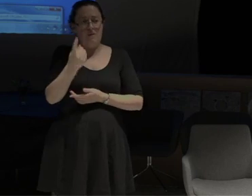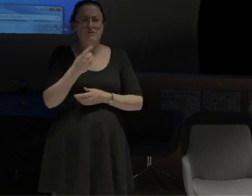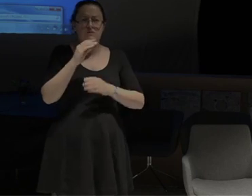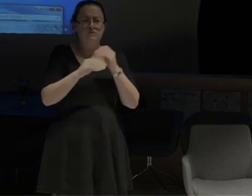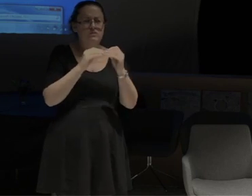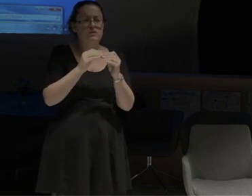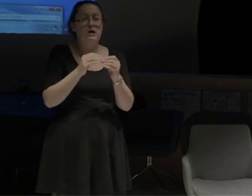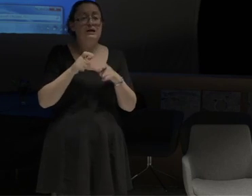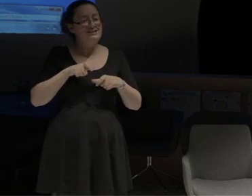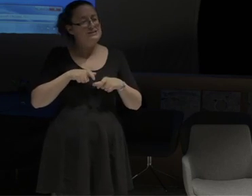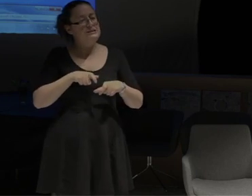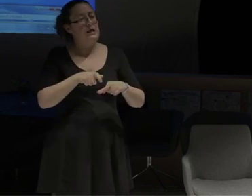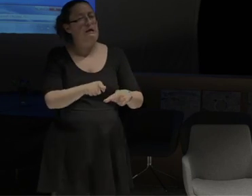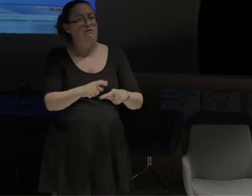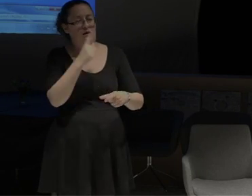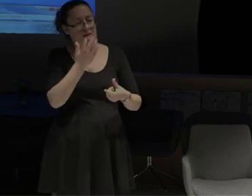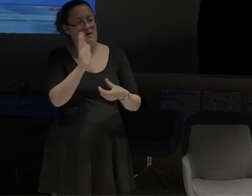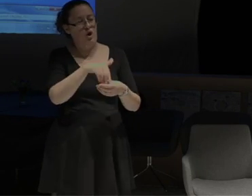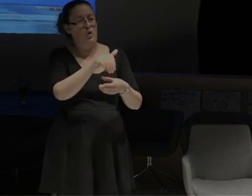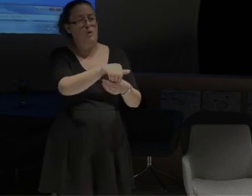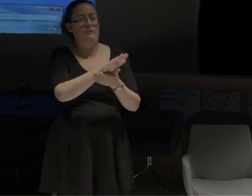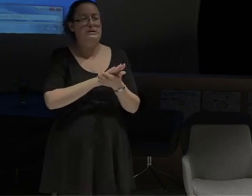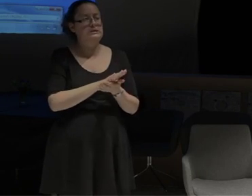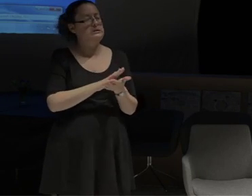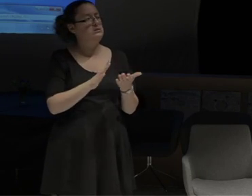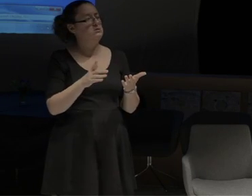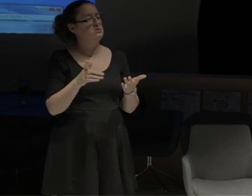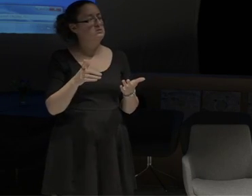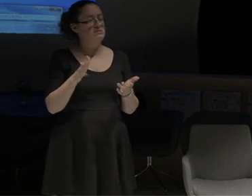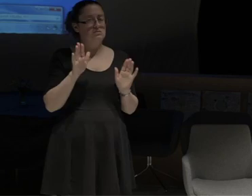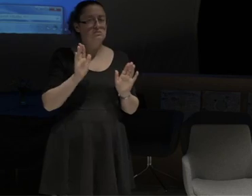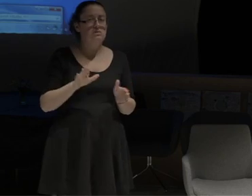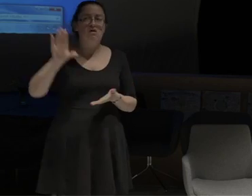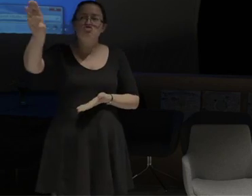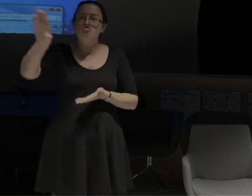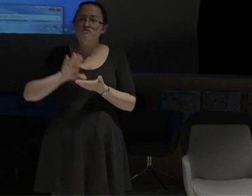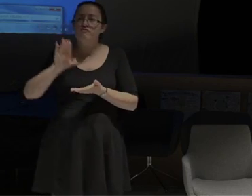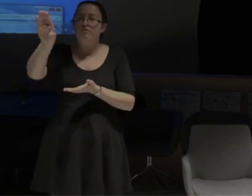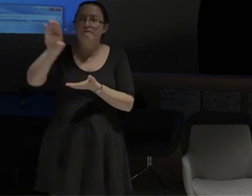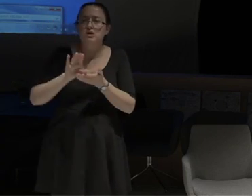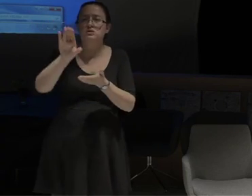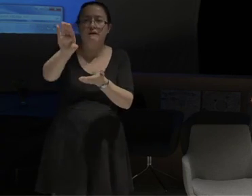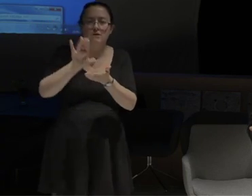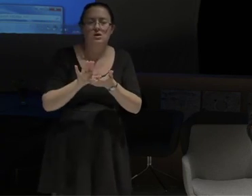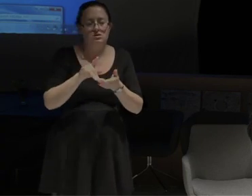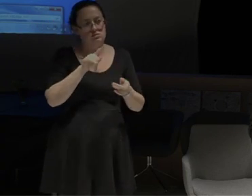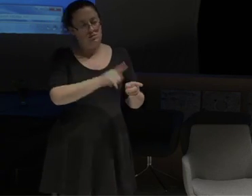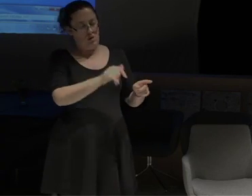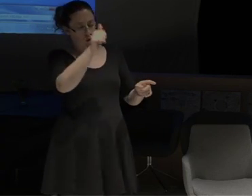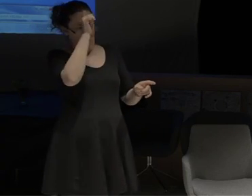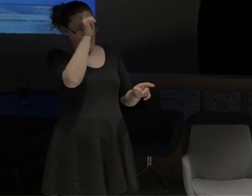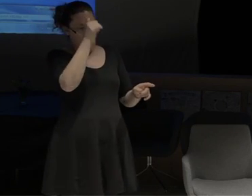in sustainability, so they weren't always saying it has to be about grant funding. They recognised that that had